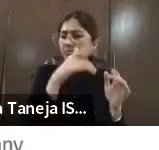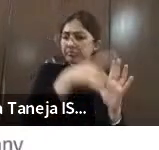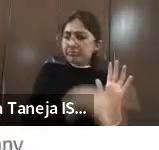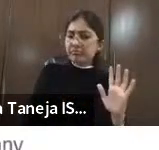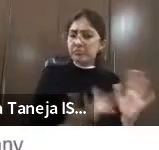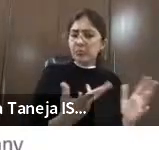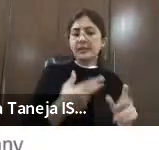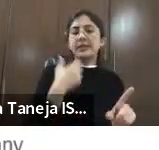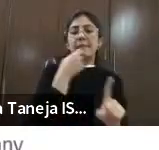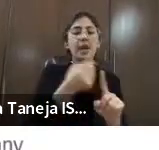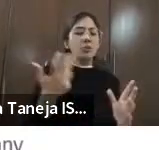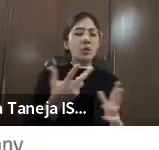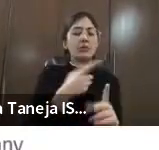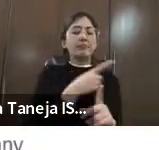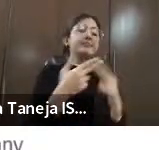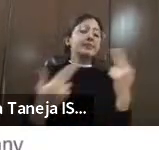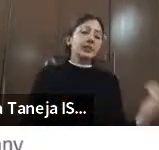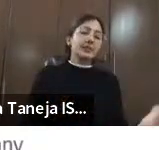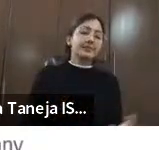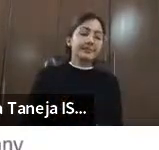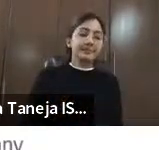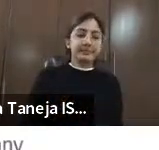the impact that they have achieved.